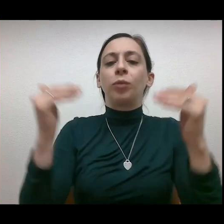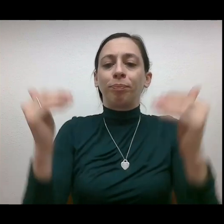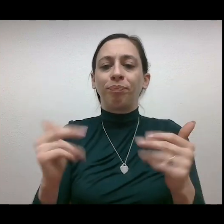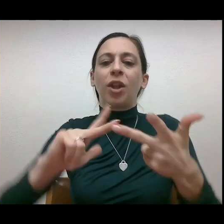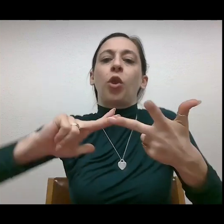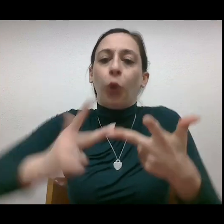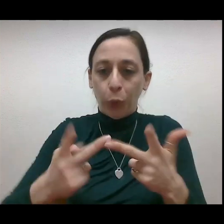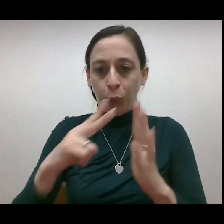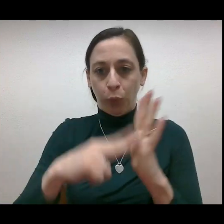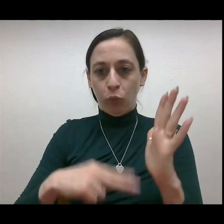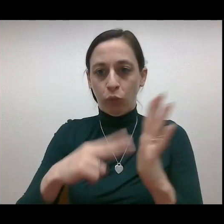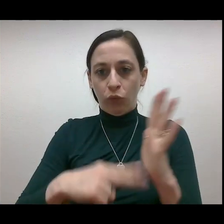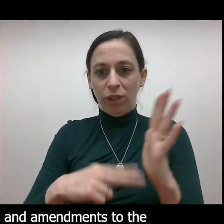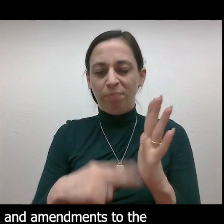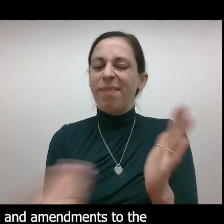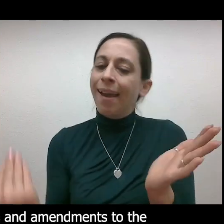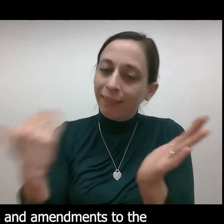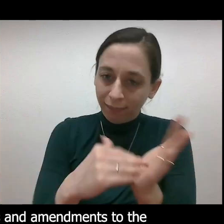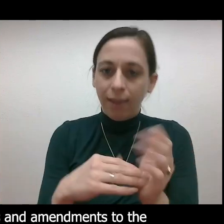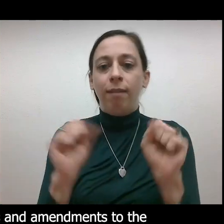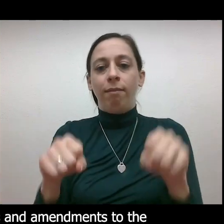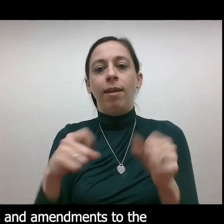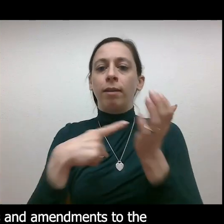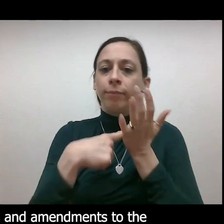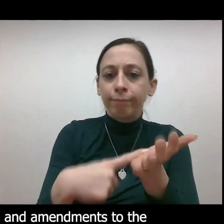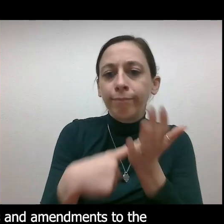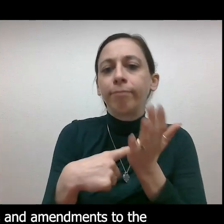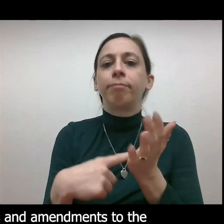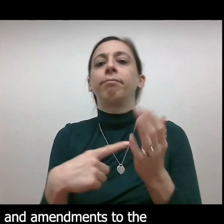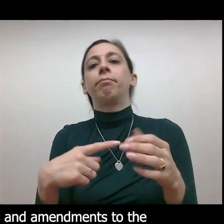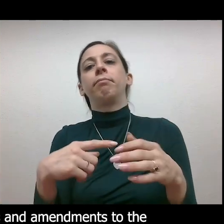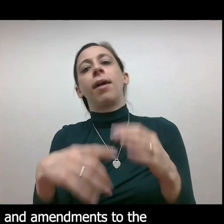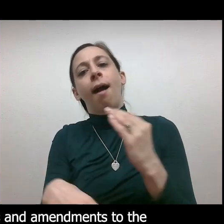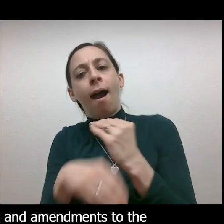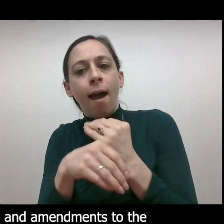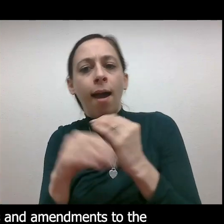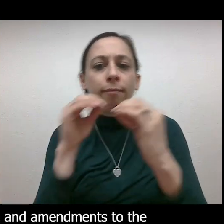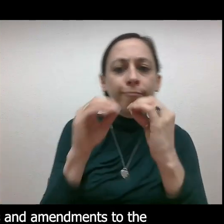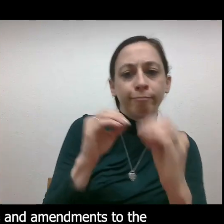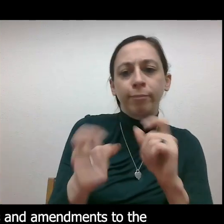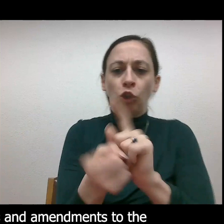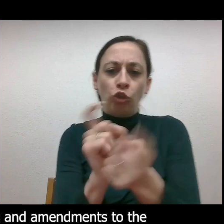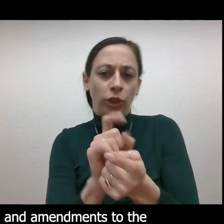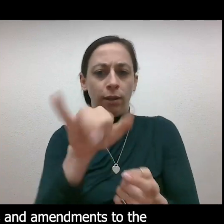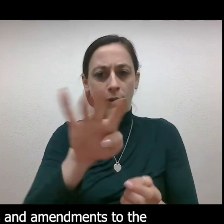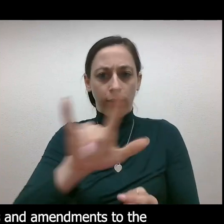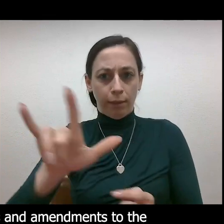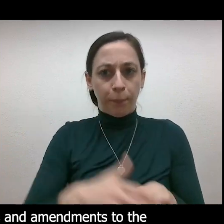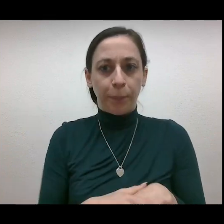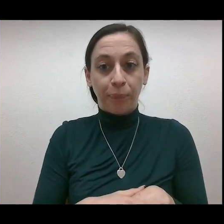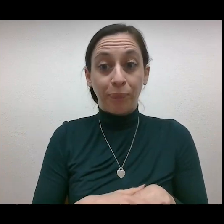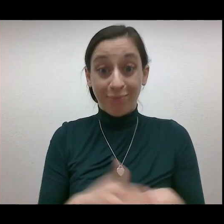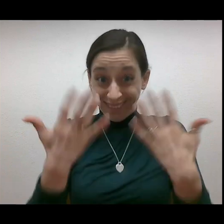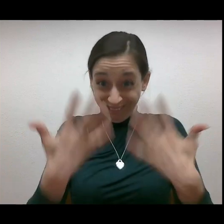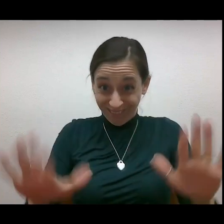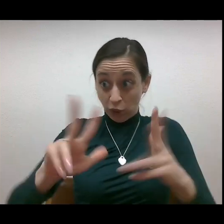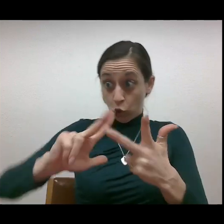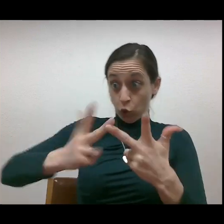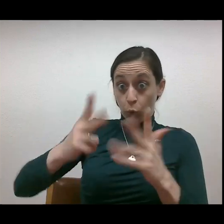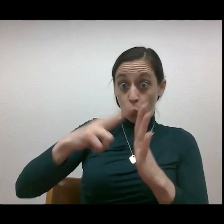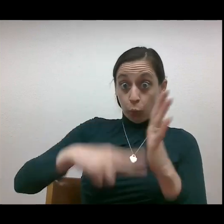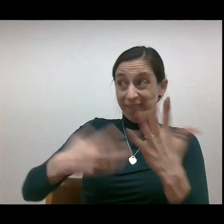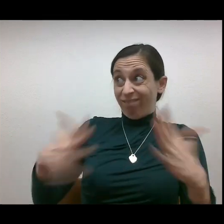If it passes that portion of the process, it receives a third reading where, again, there can be debate, edits, or amendments to the